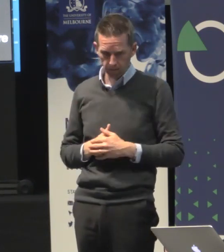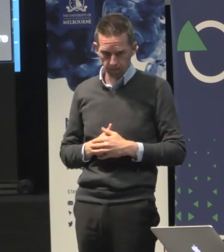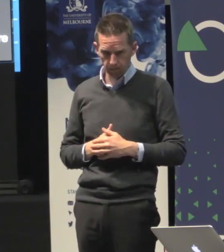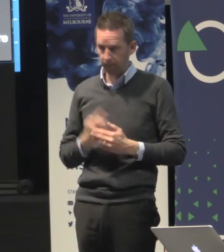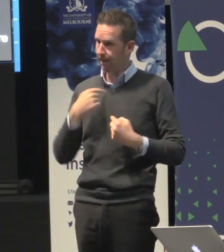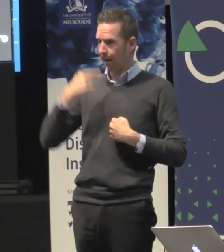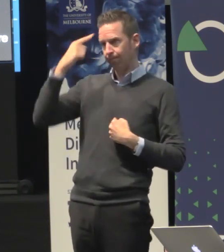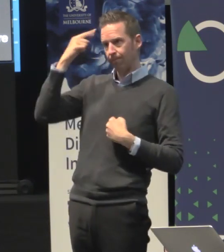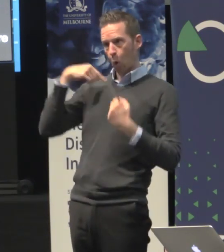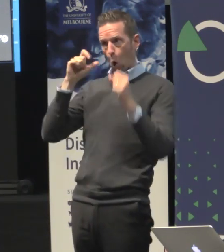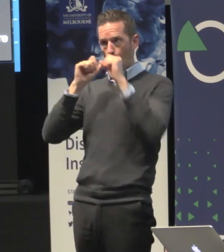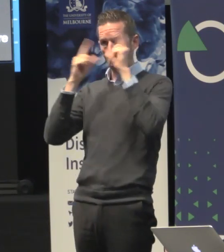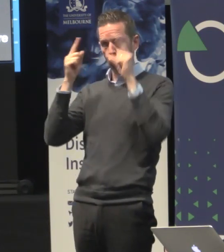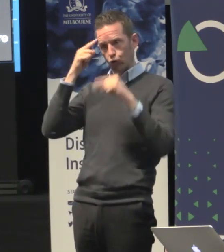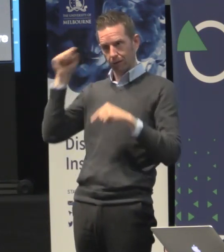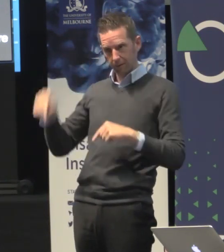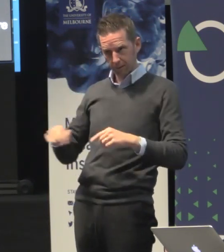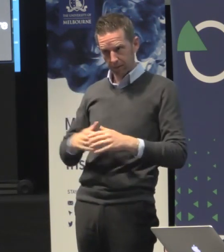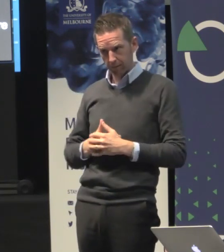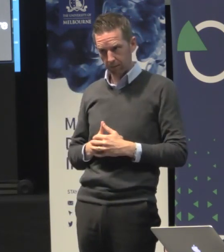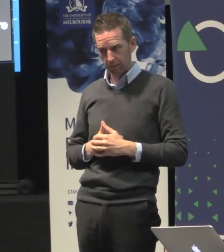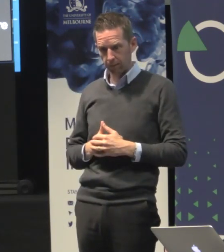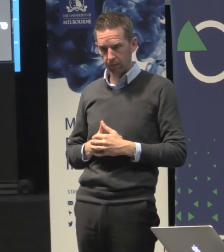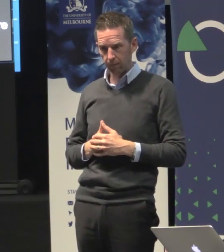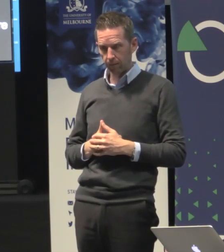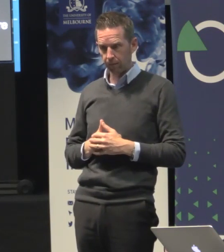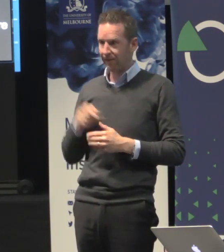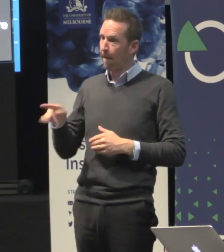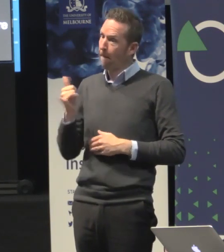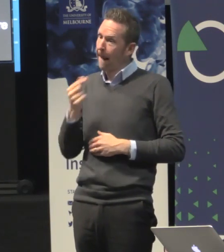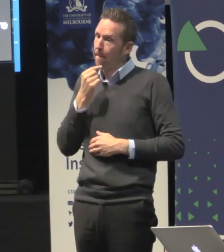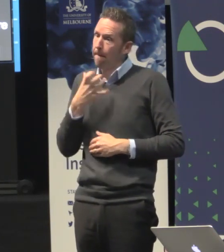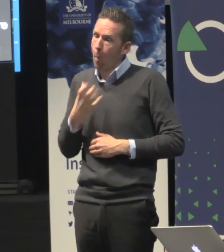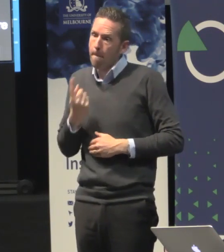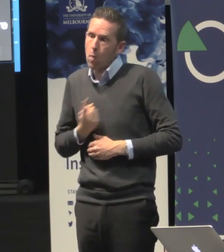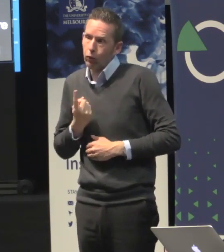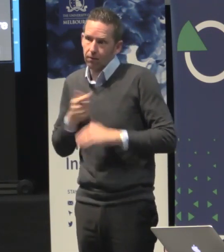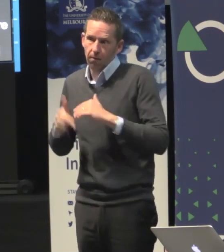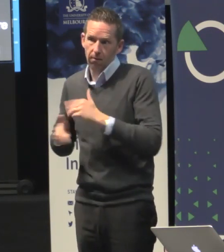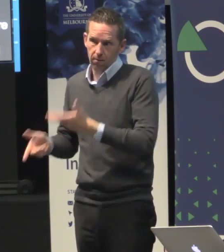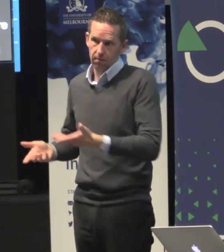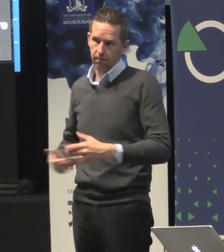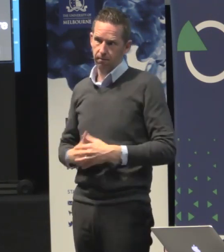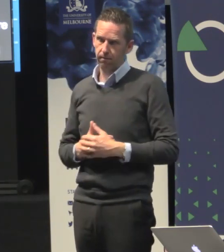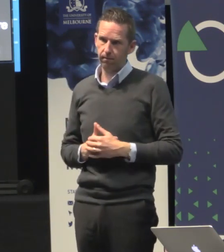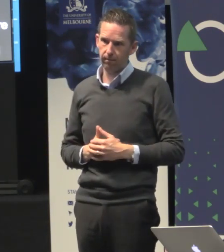unconsciously, of course, they may use a little bit more pressure than they need to.